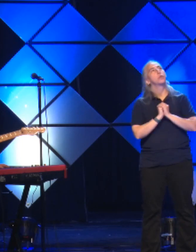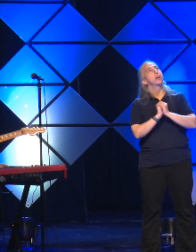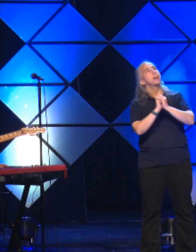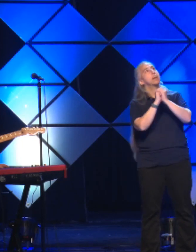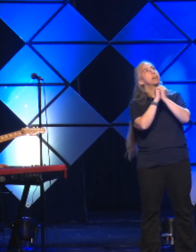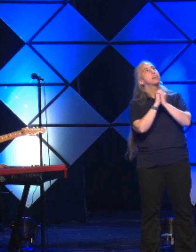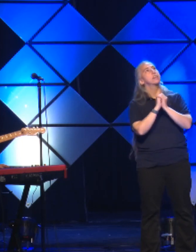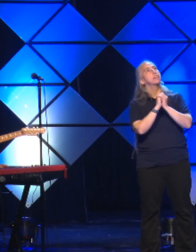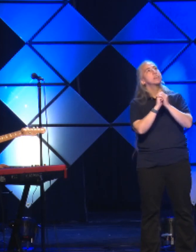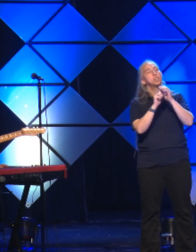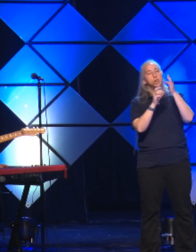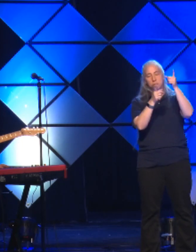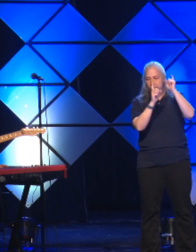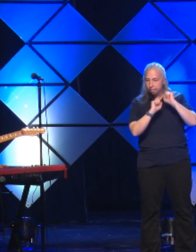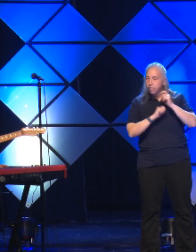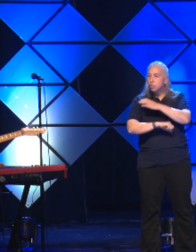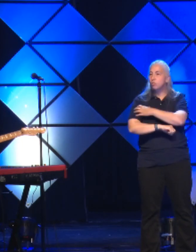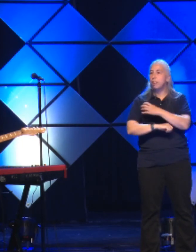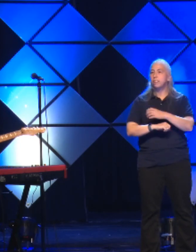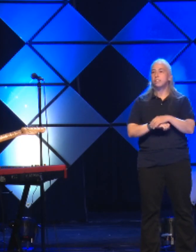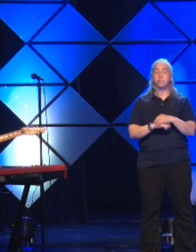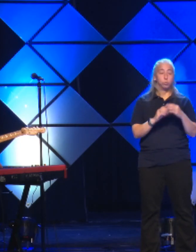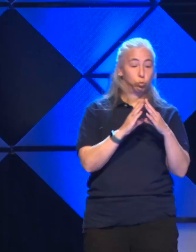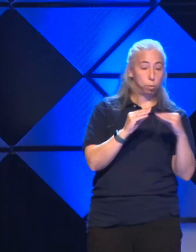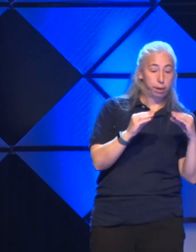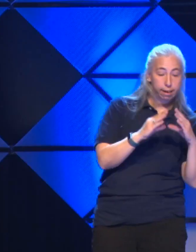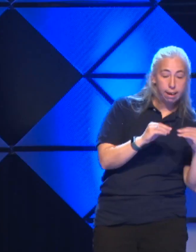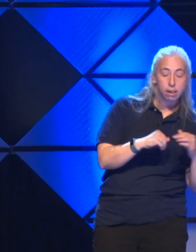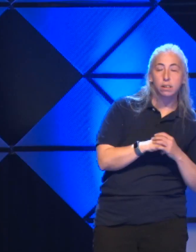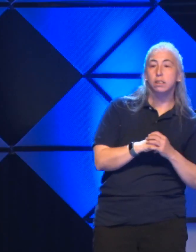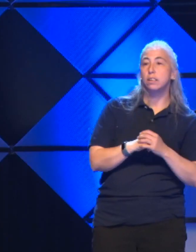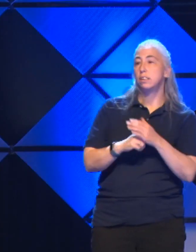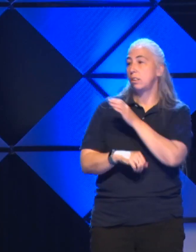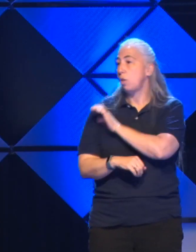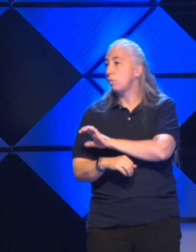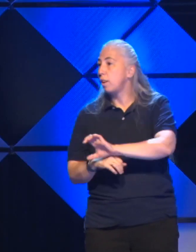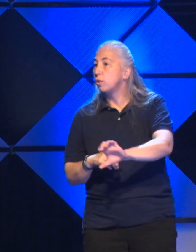Romania, here in Colorado, and everywhere